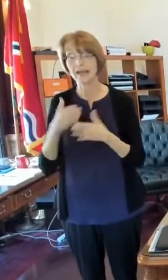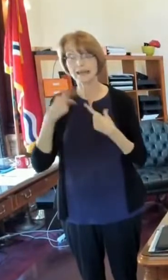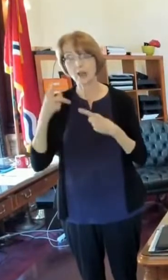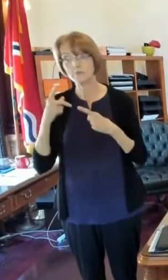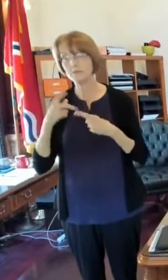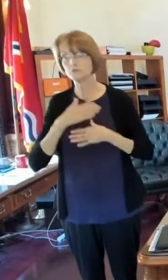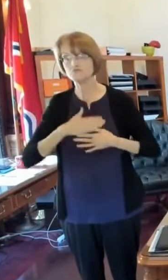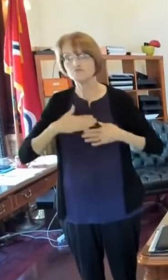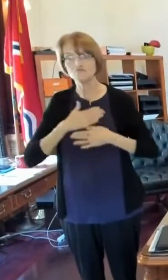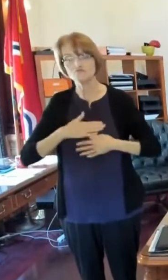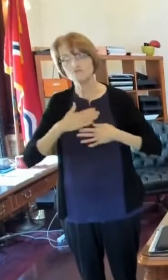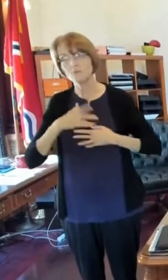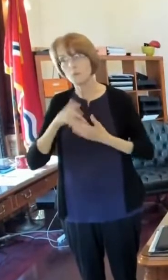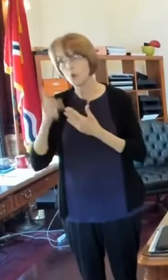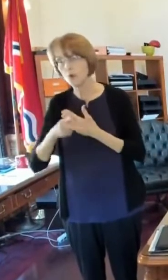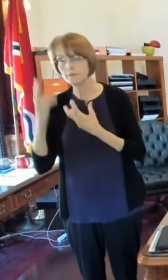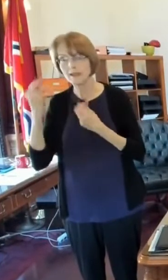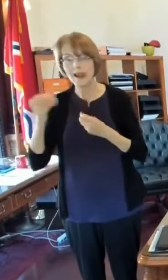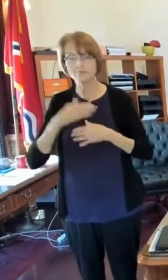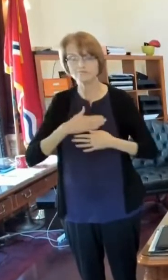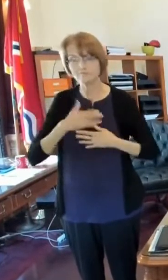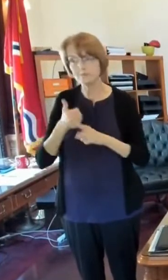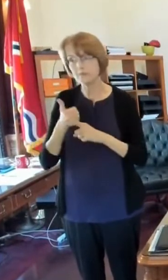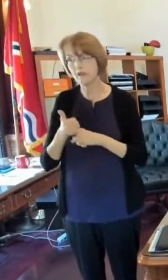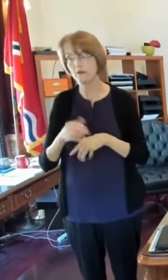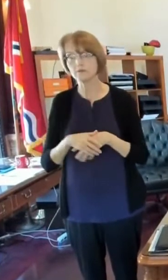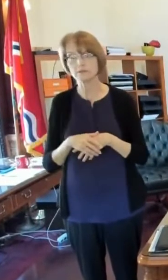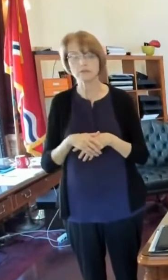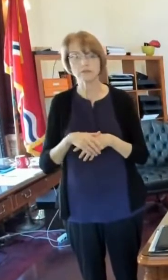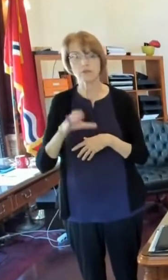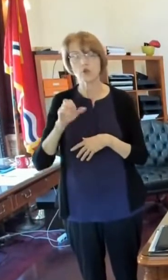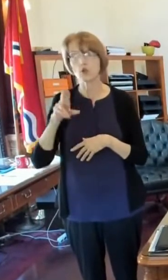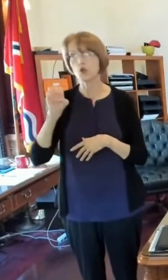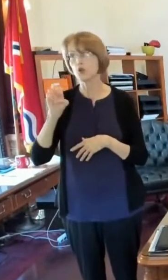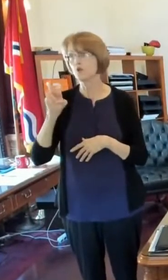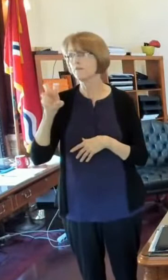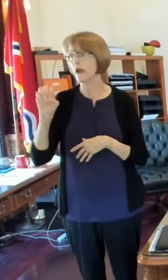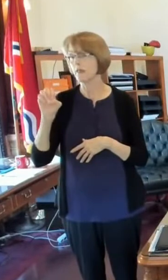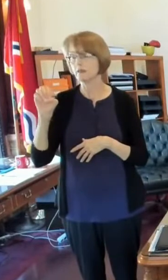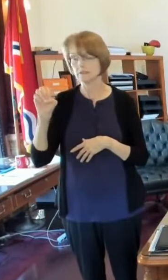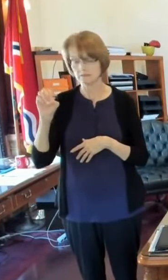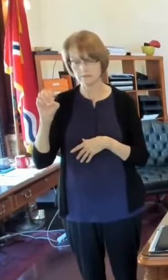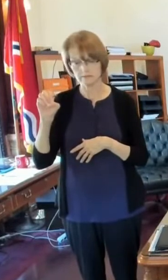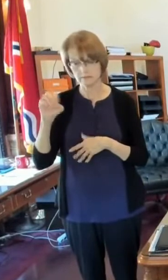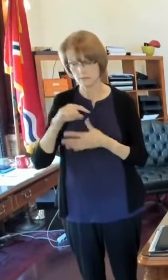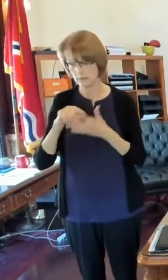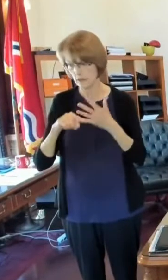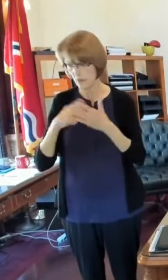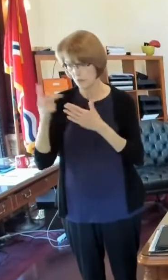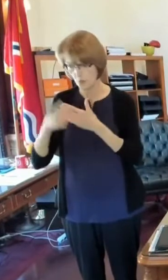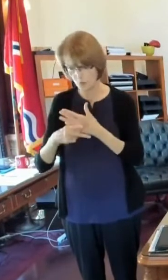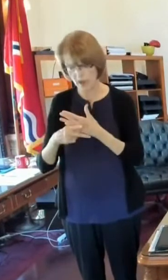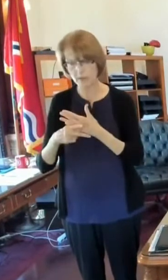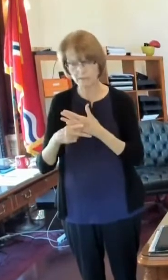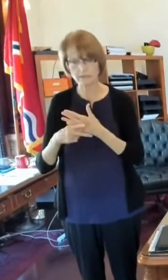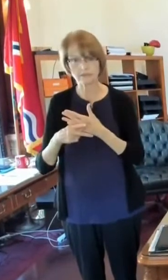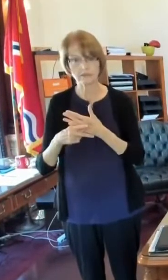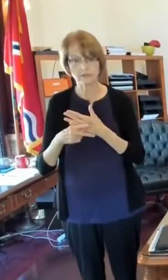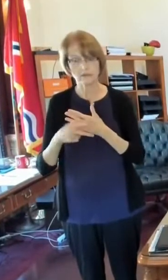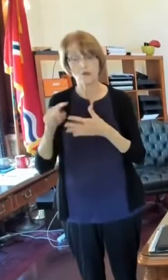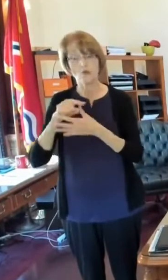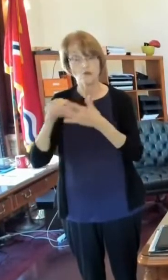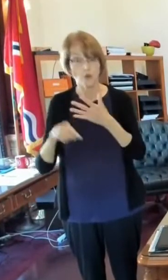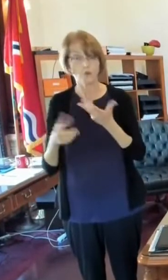people, Cure Violence. One other thing popped into my head that now it left again. But